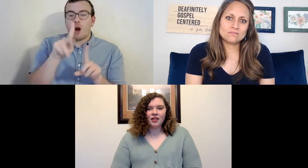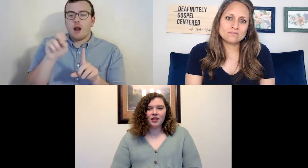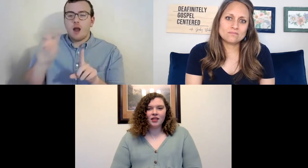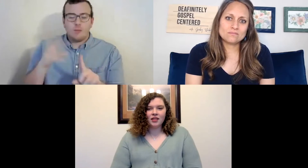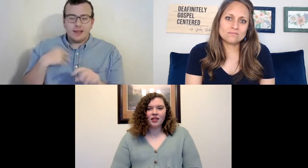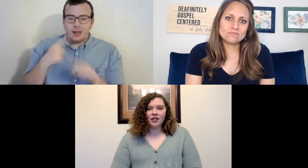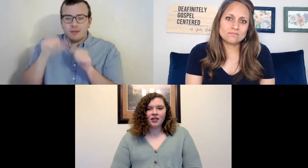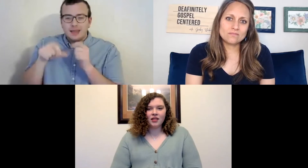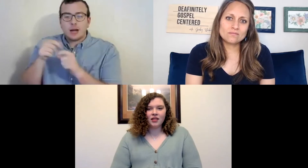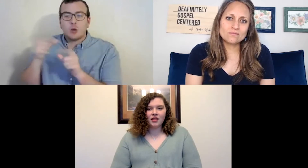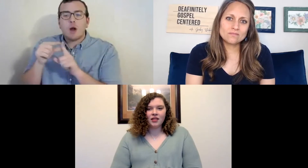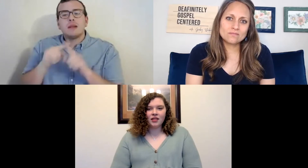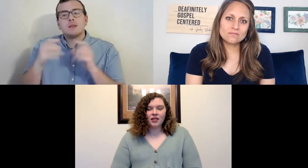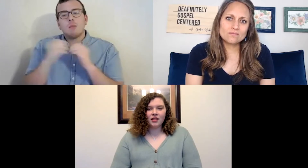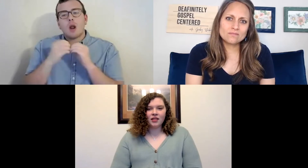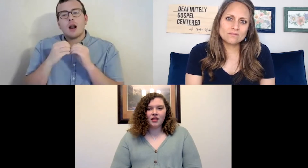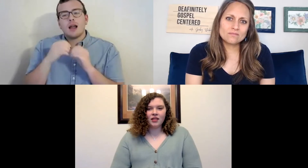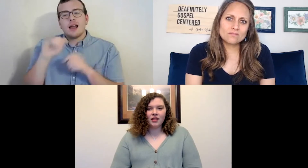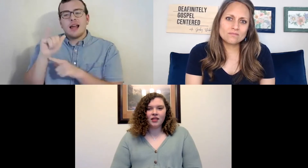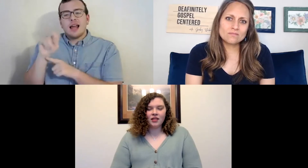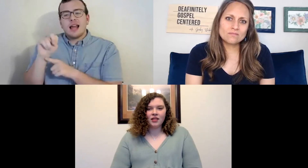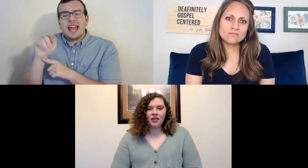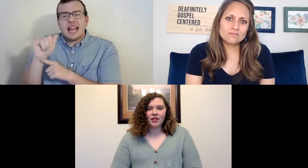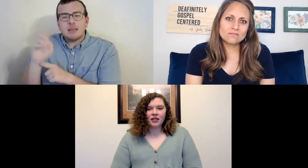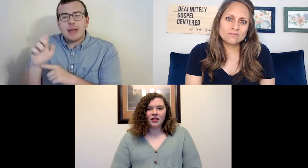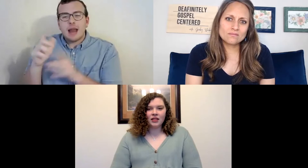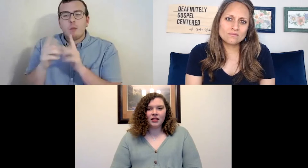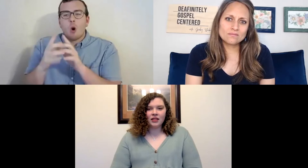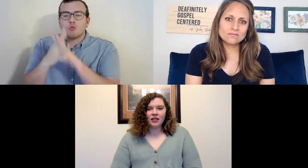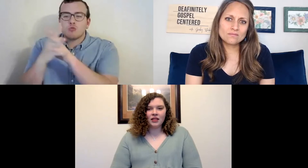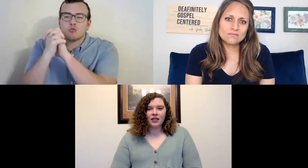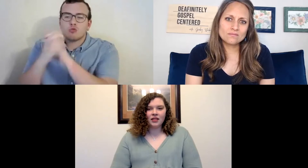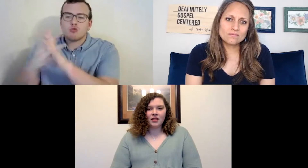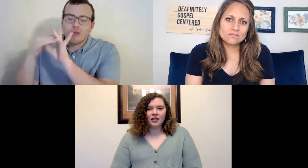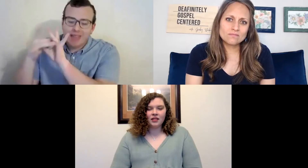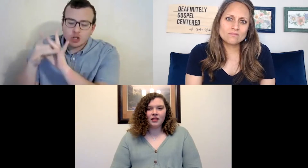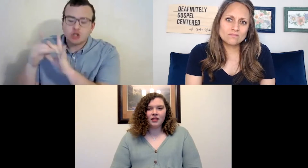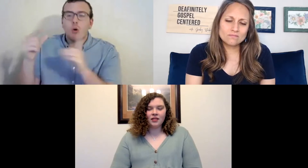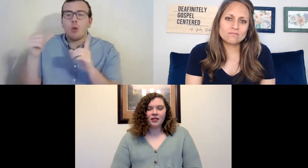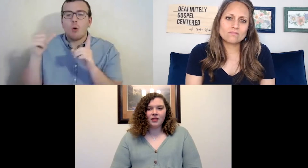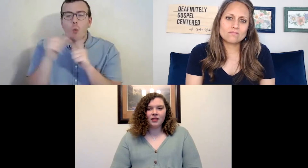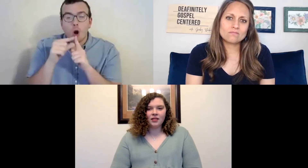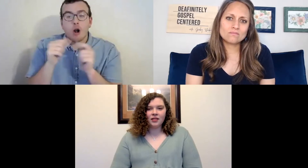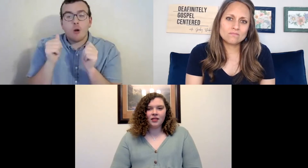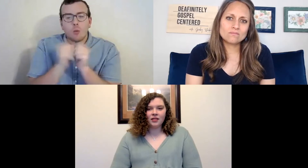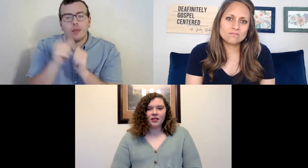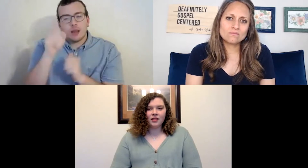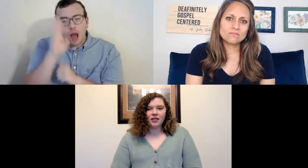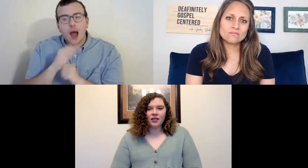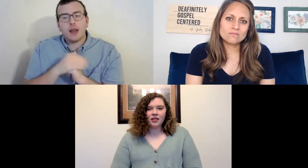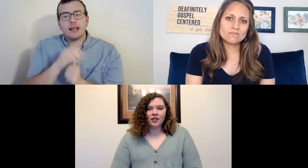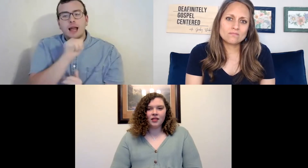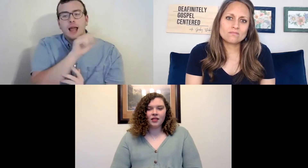like an inspired, real, true relationship with God, and like Adam and